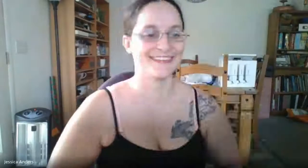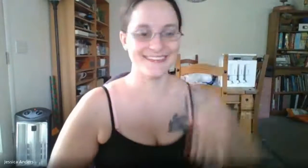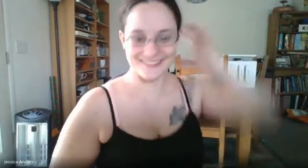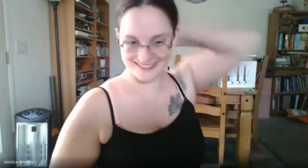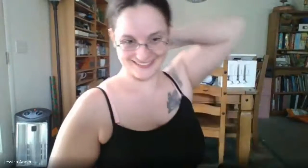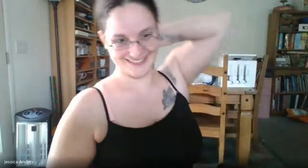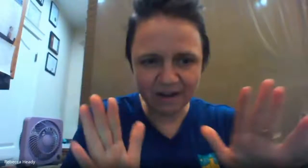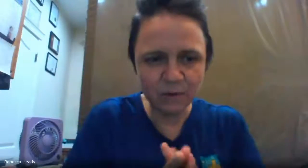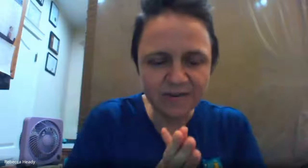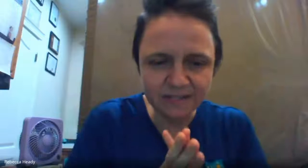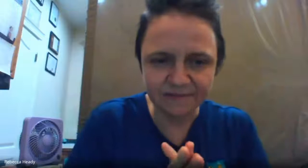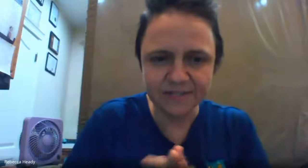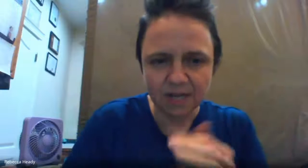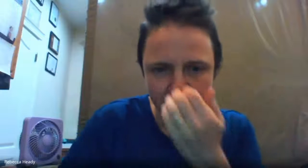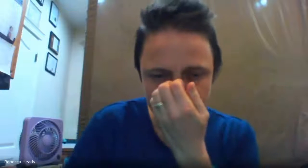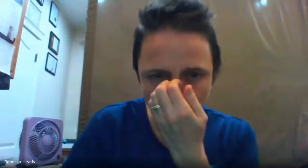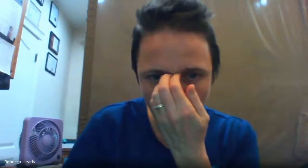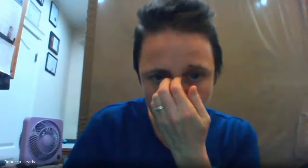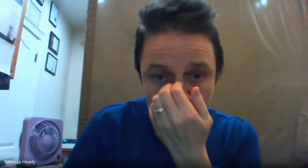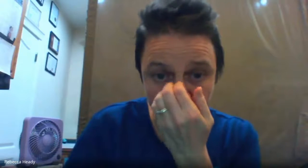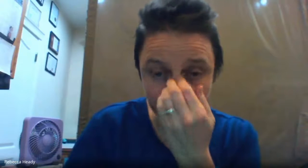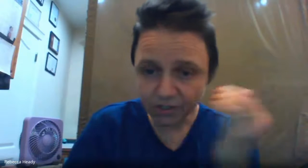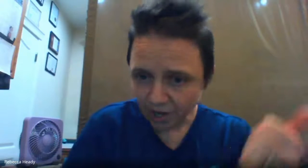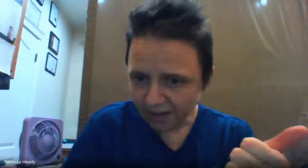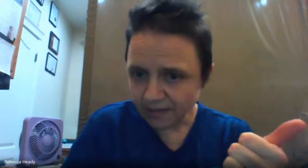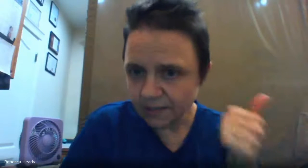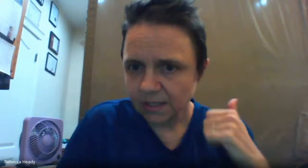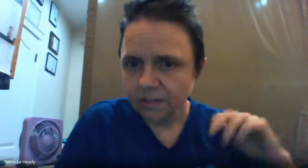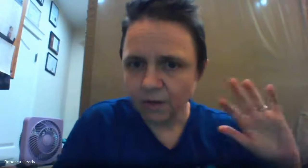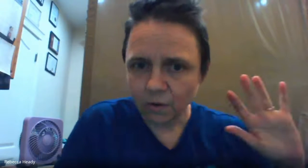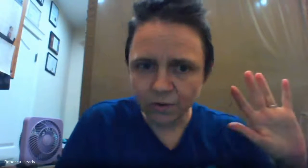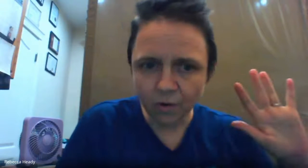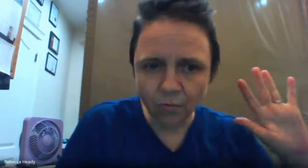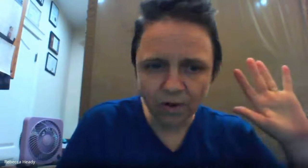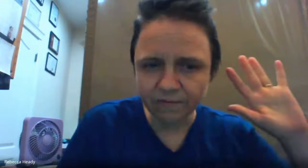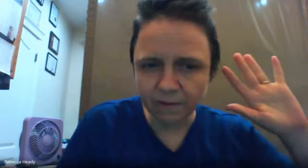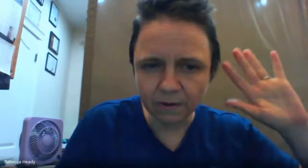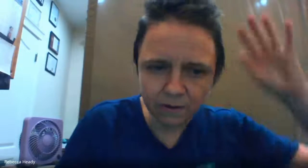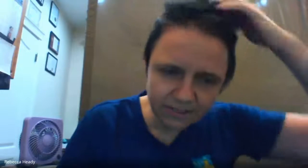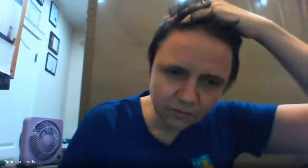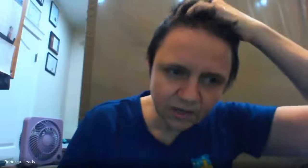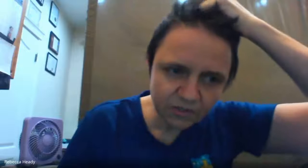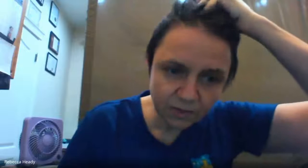Okay, we got a few minutes left. So good job, guys. So your homework for this week, between this week and next